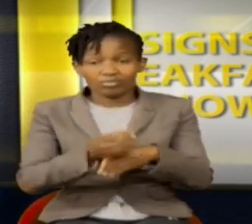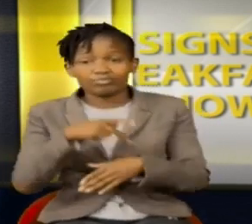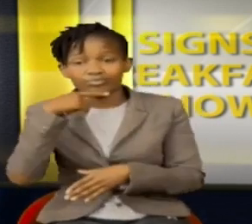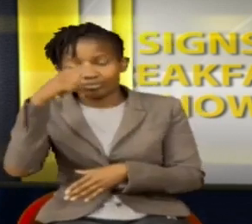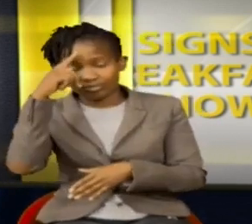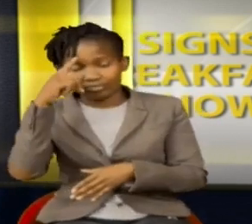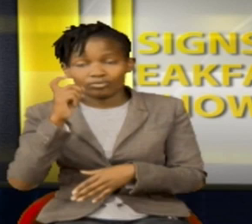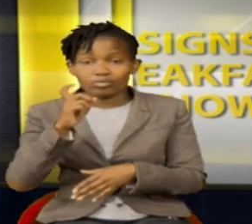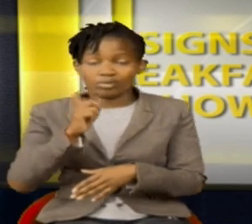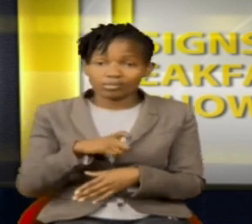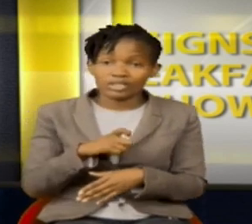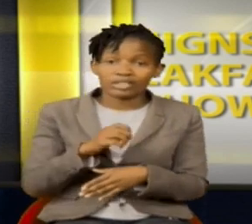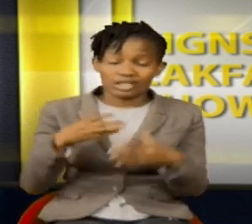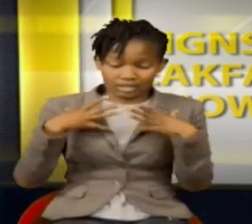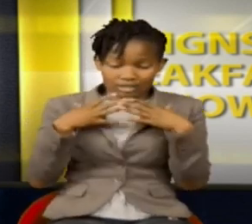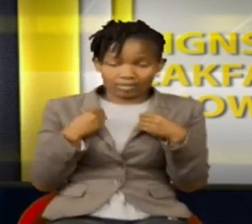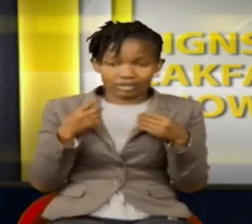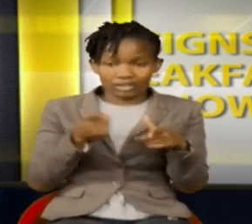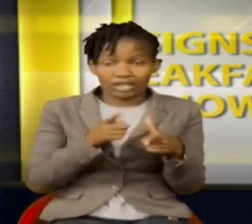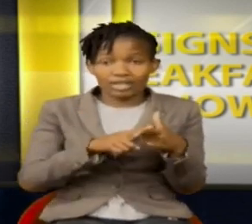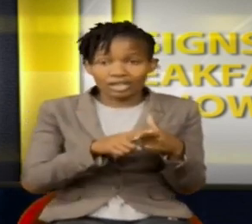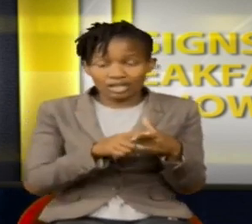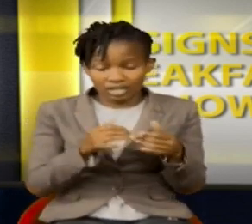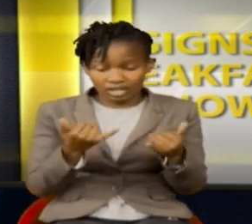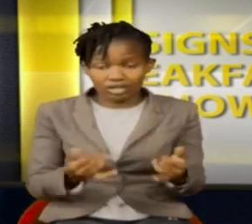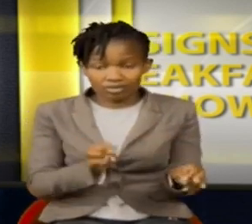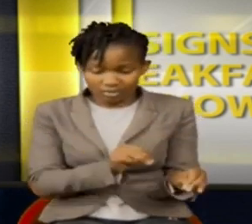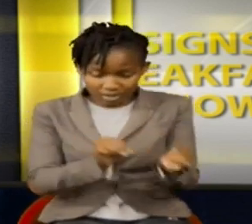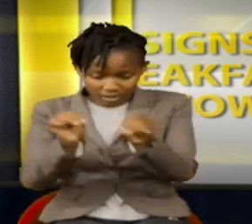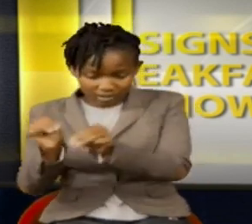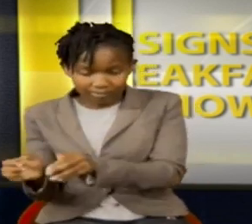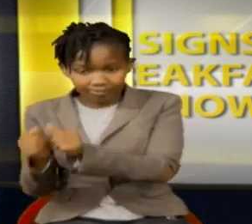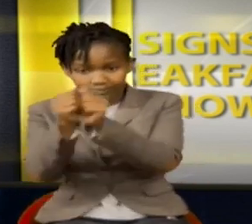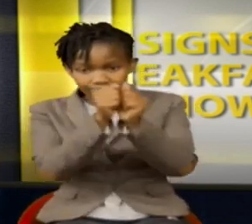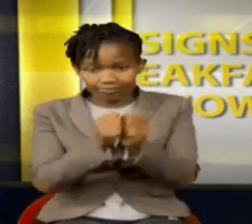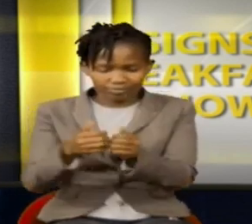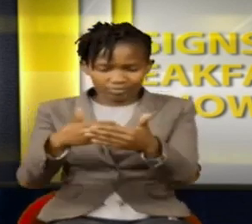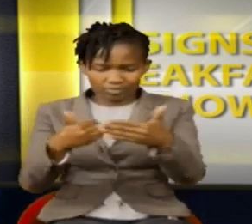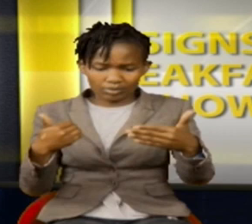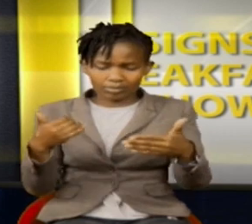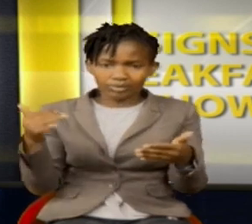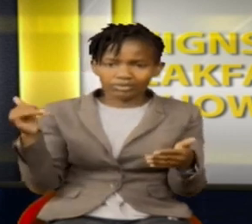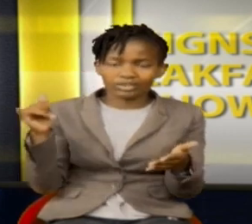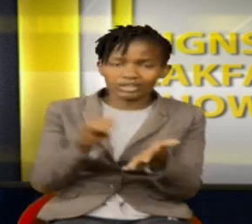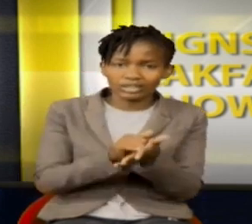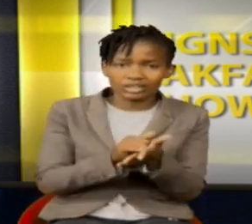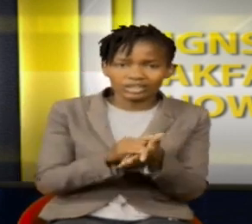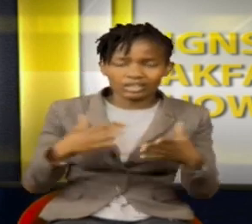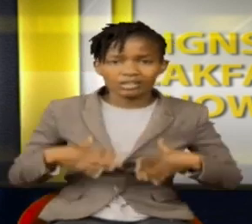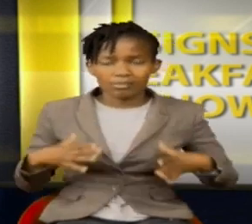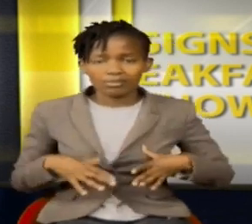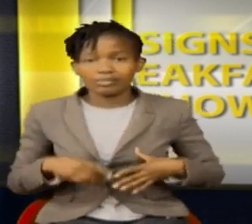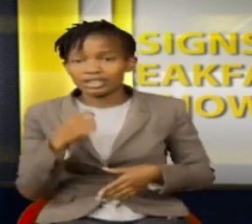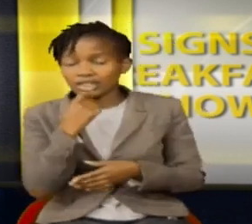we must accept and embrace. Then now we can move together. Yes. Now, before the Punguza initiative, there are people who've just taken a step of,